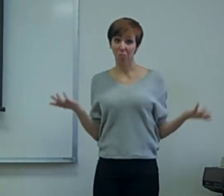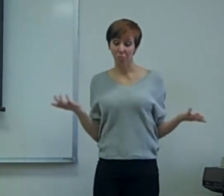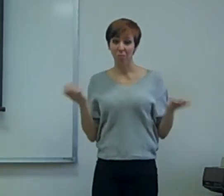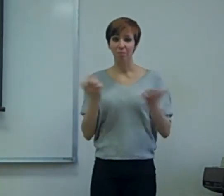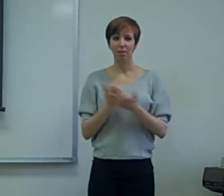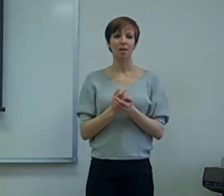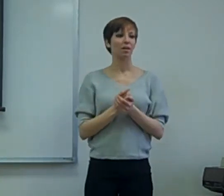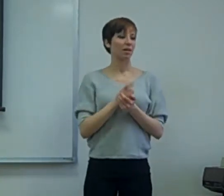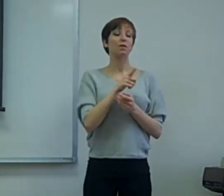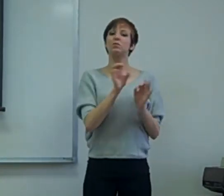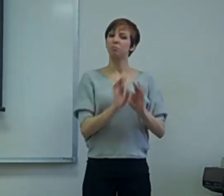me. It's just amazing.